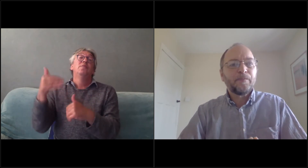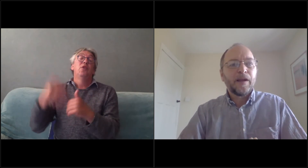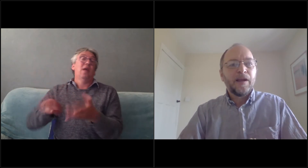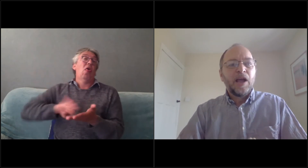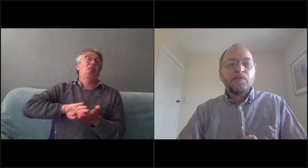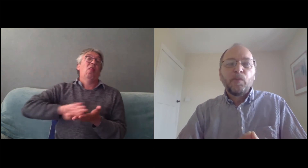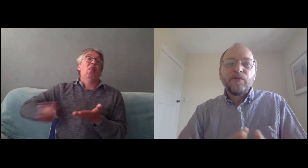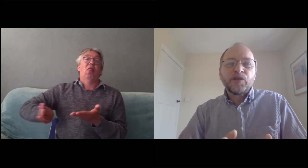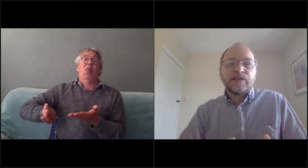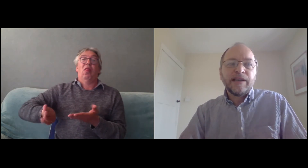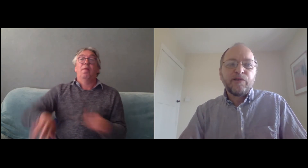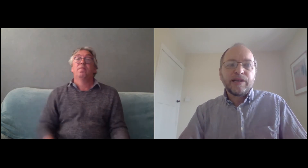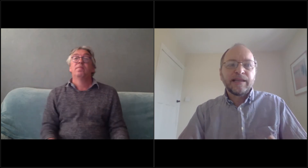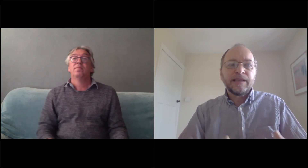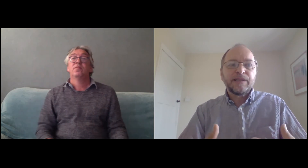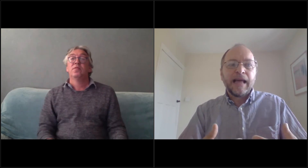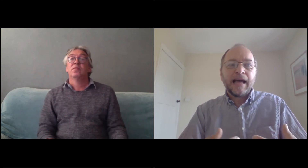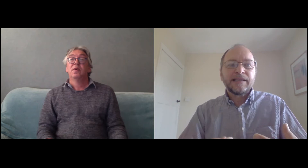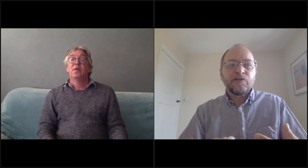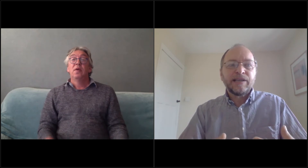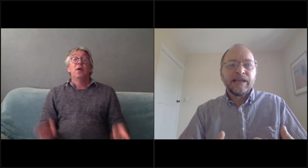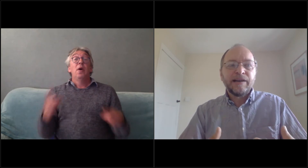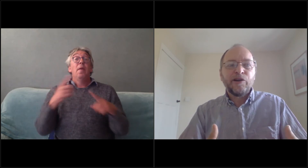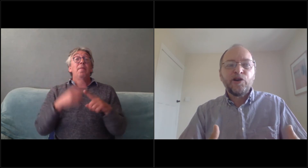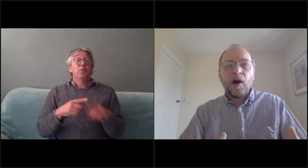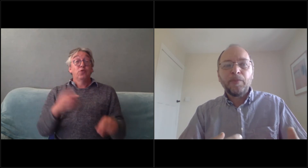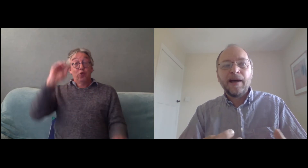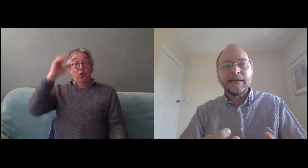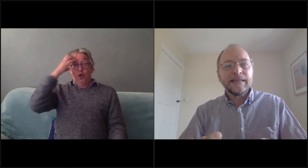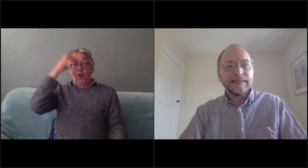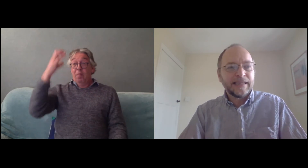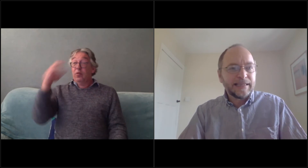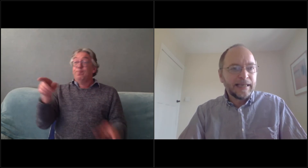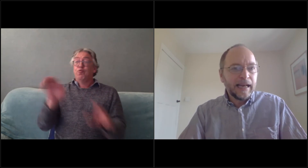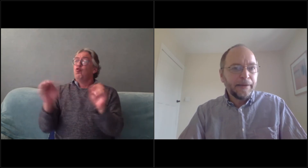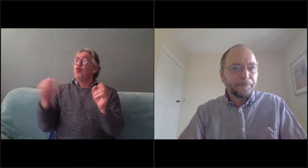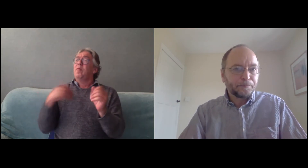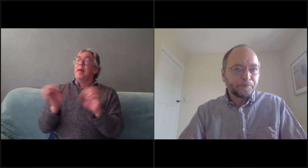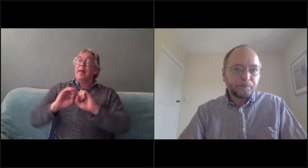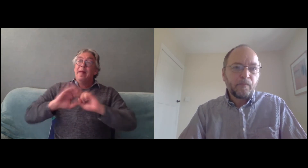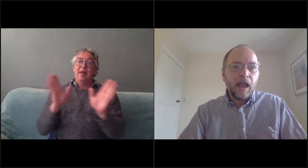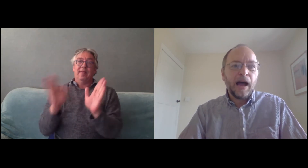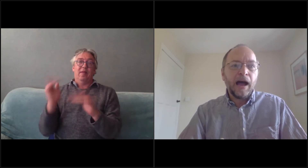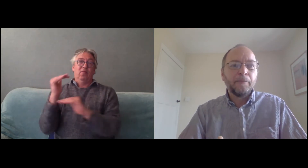system. But we've also seen criticisms that criteria are not applied consistently,